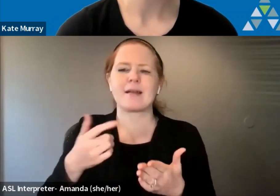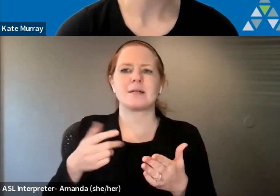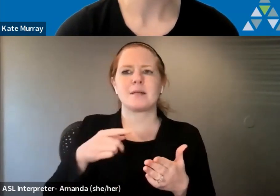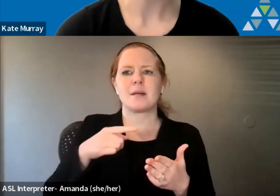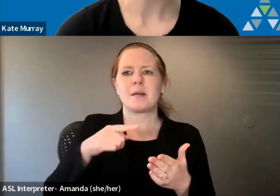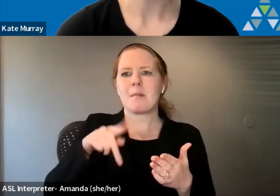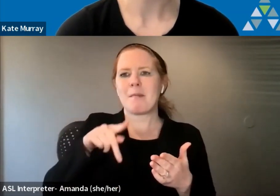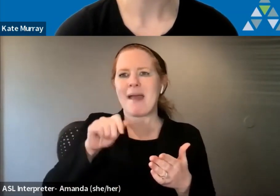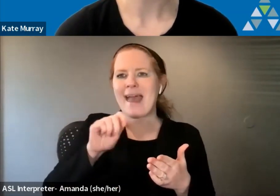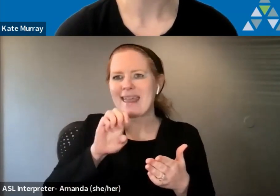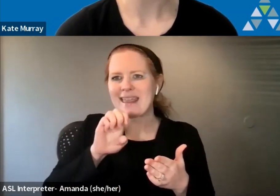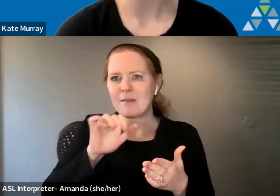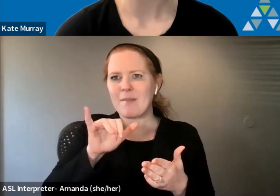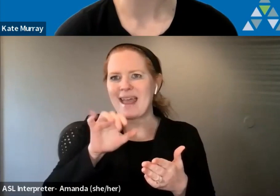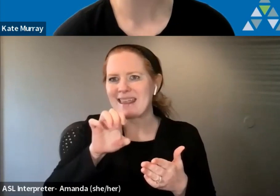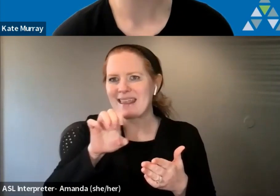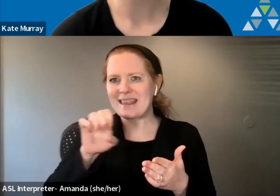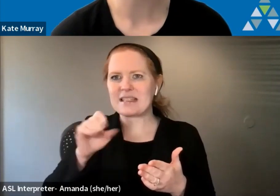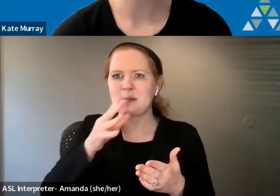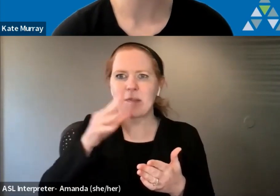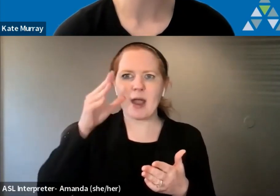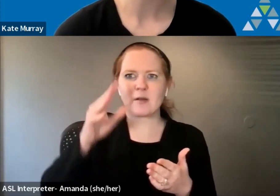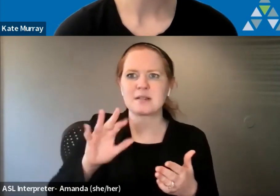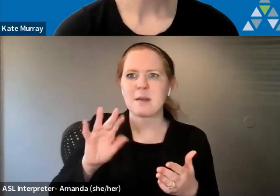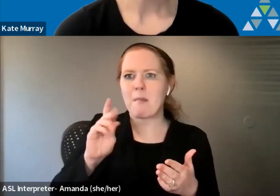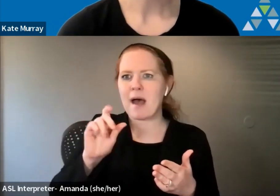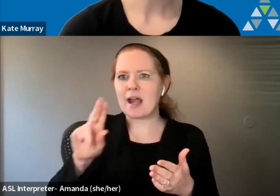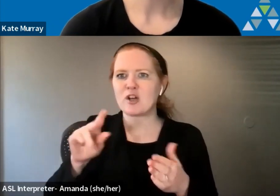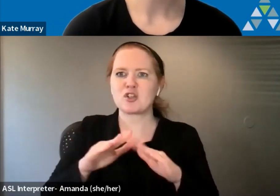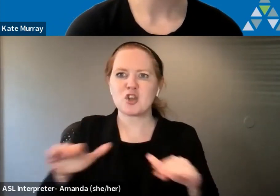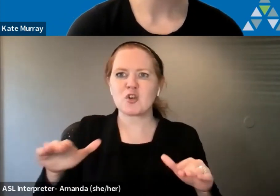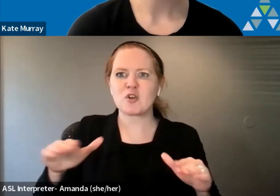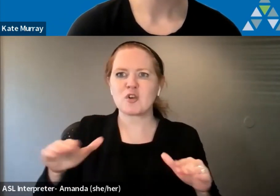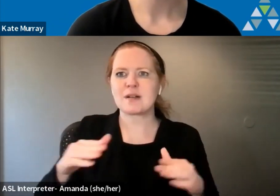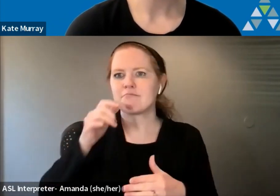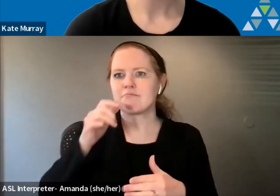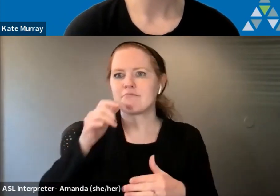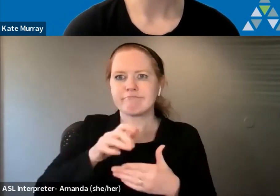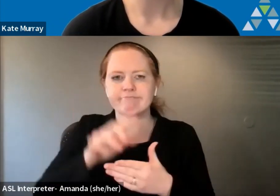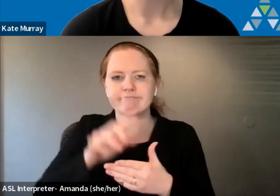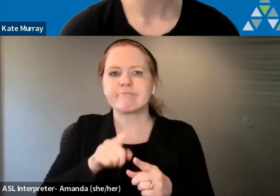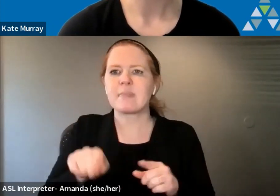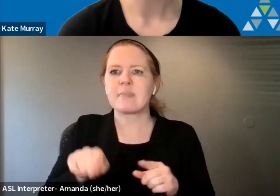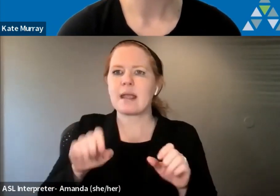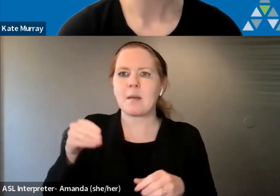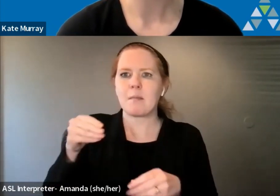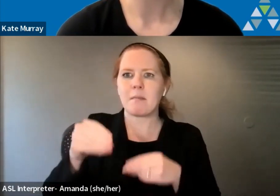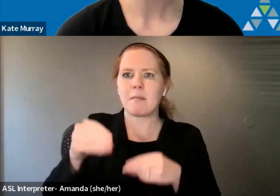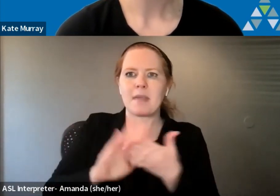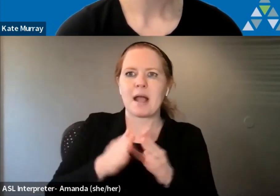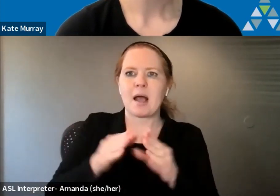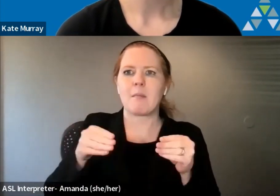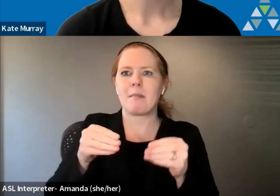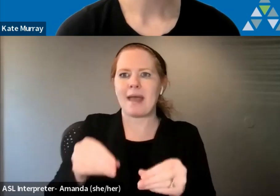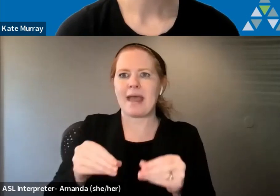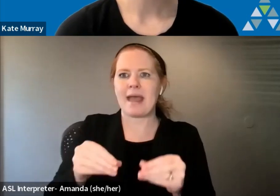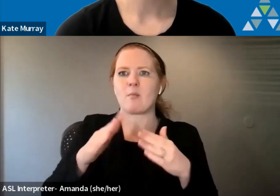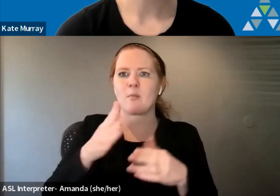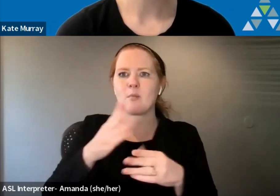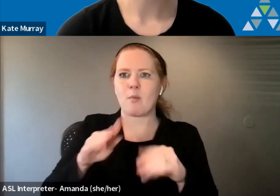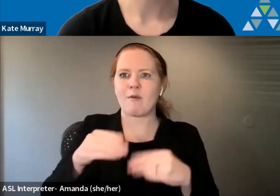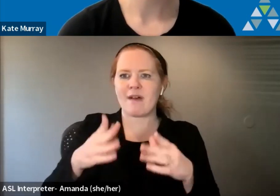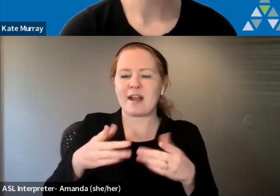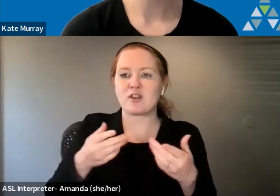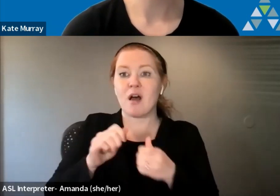payees, and parents of minor children, spouses, to be paid providers under self-direction.